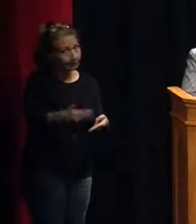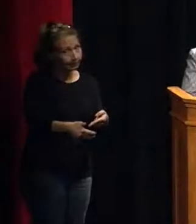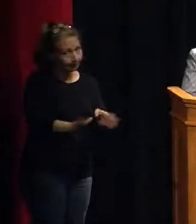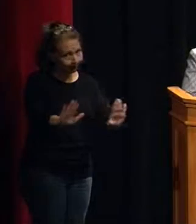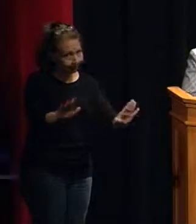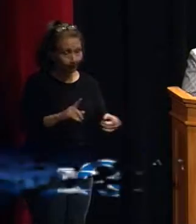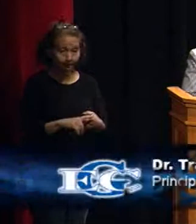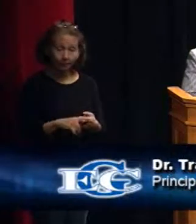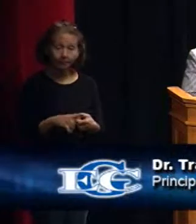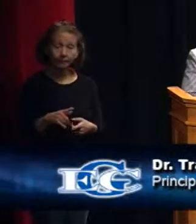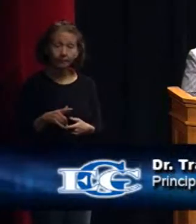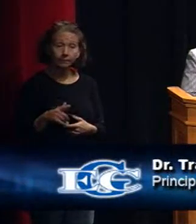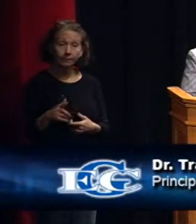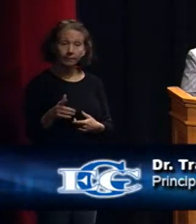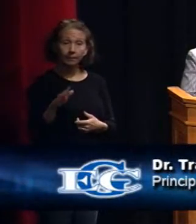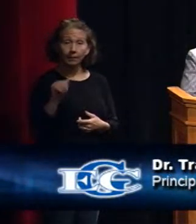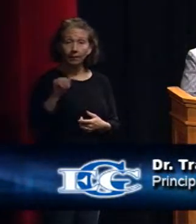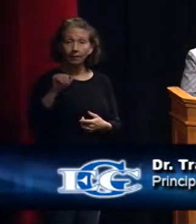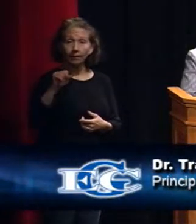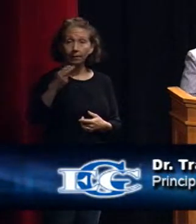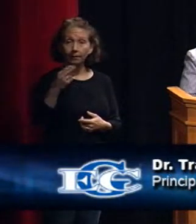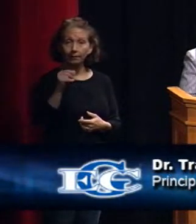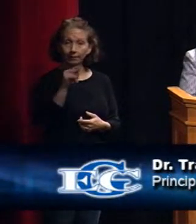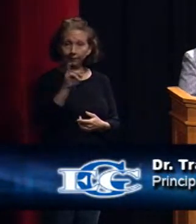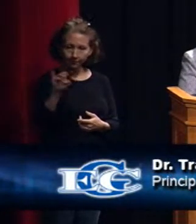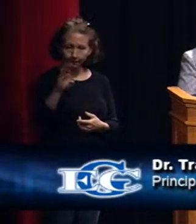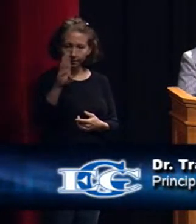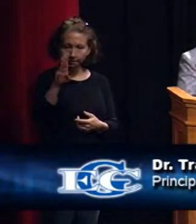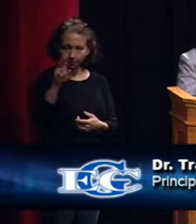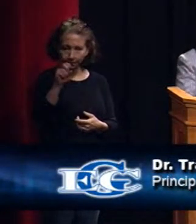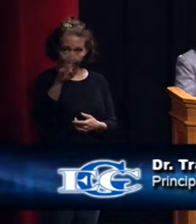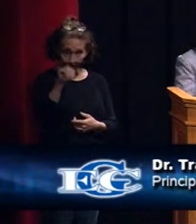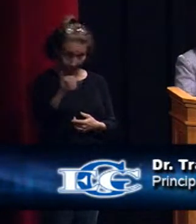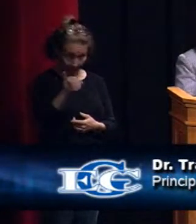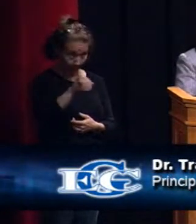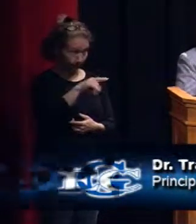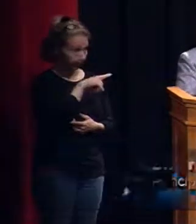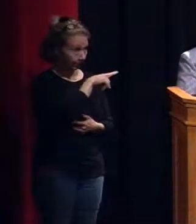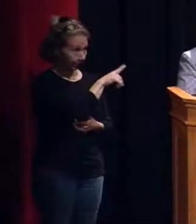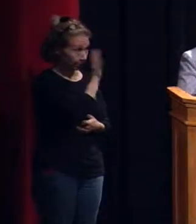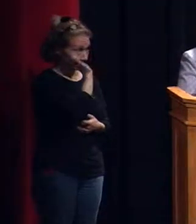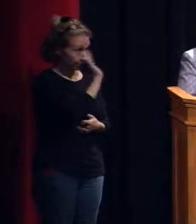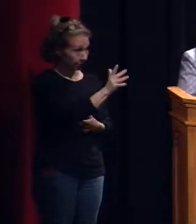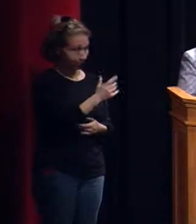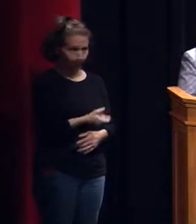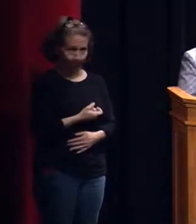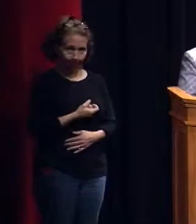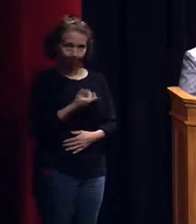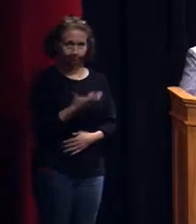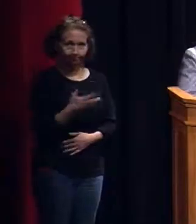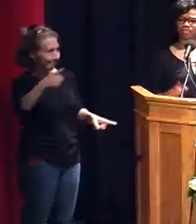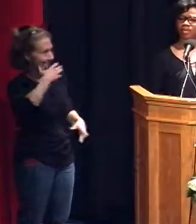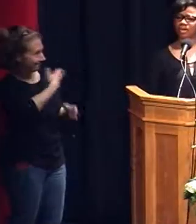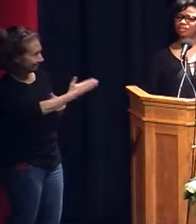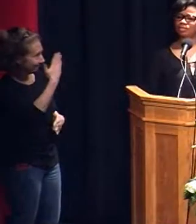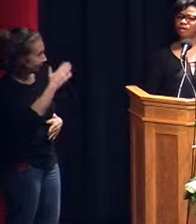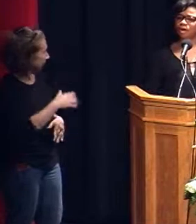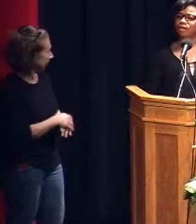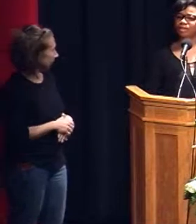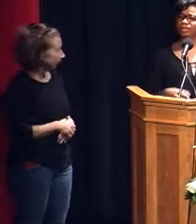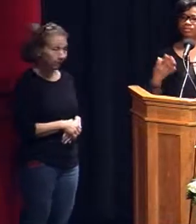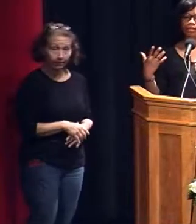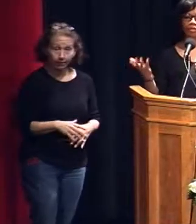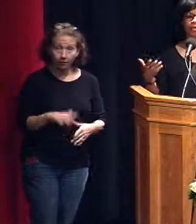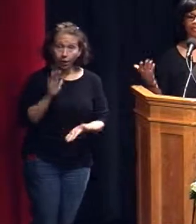will. Next, we will hear from Ashani Busby, and Ashani will perform an original poem. We get out of